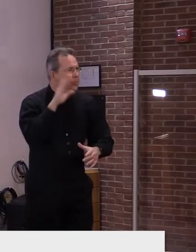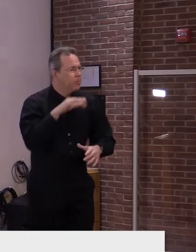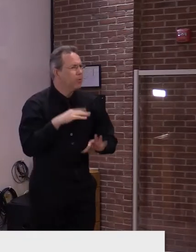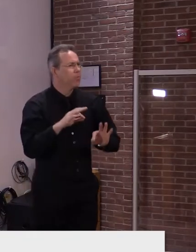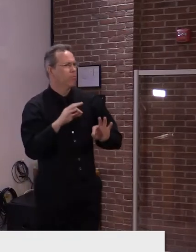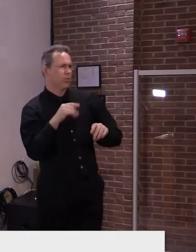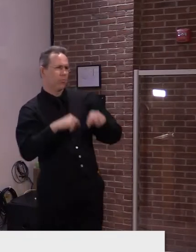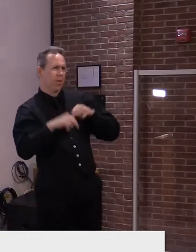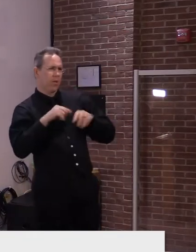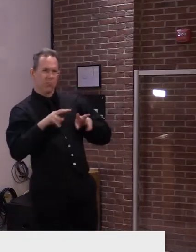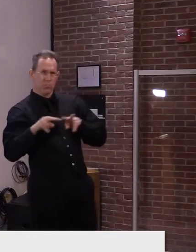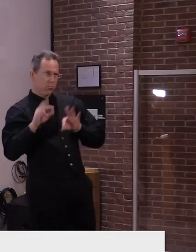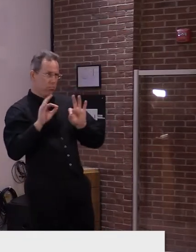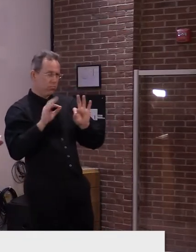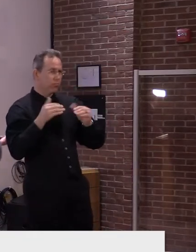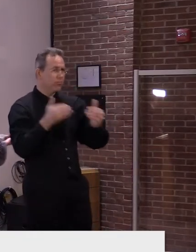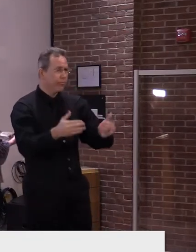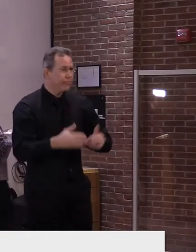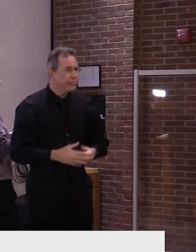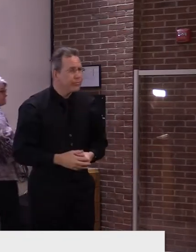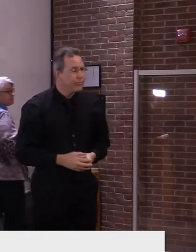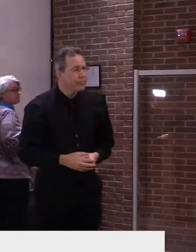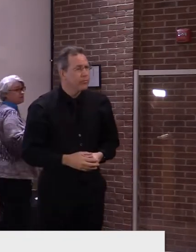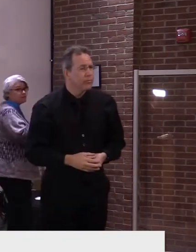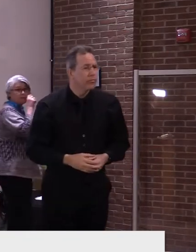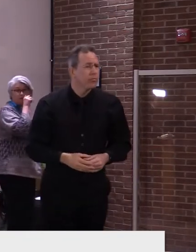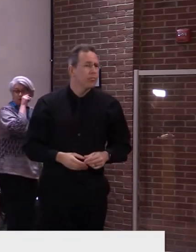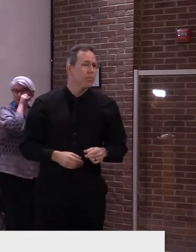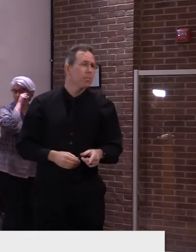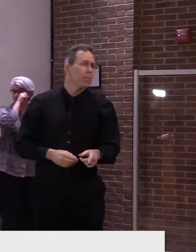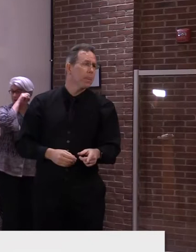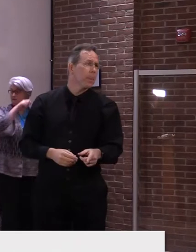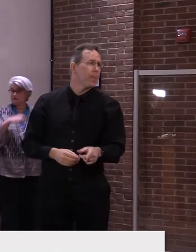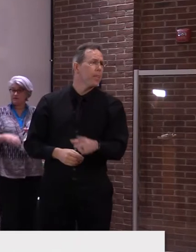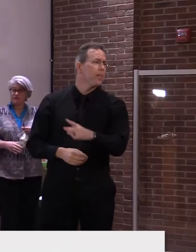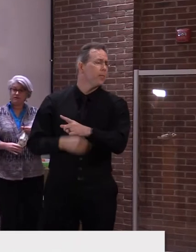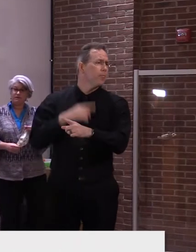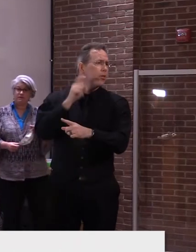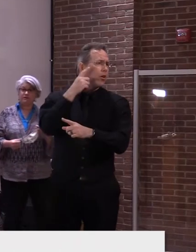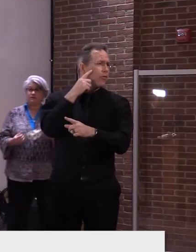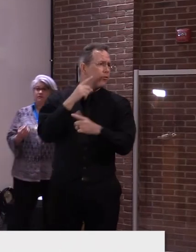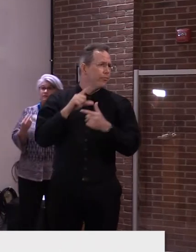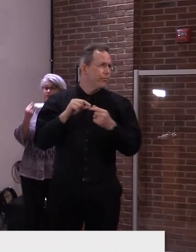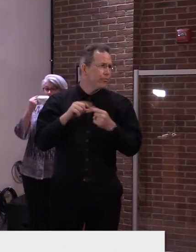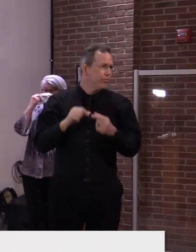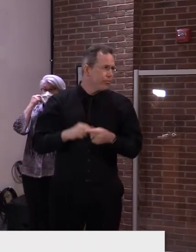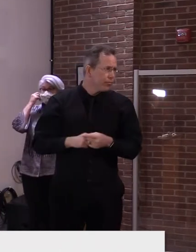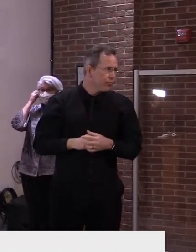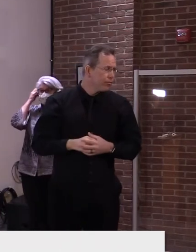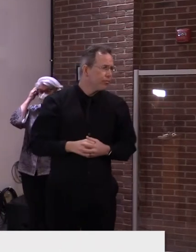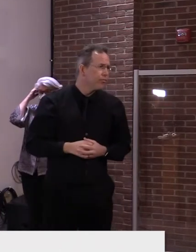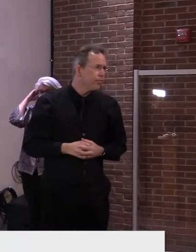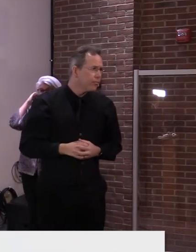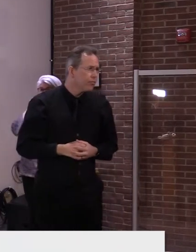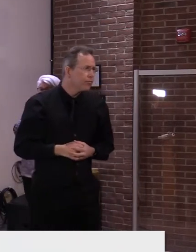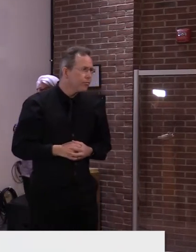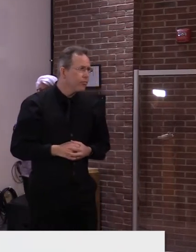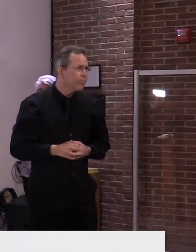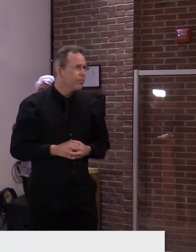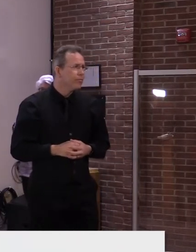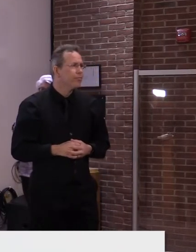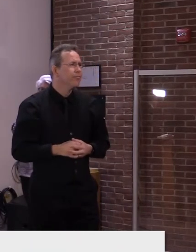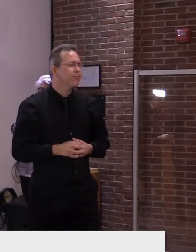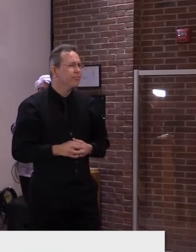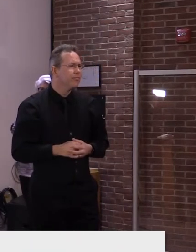And again, I would just add, if Dr. Fauci, Dr. Walensky, and now Dr. Levine feel, after looking at